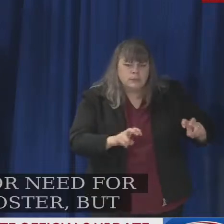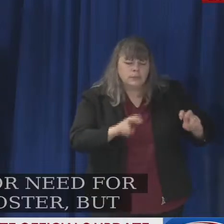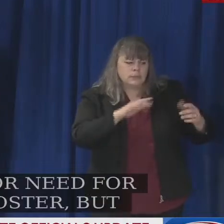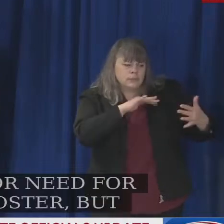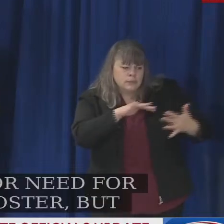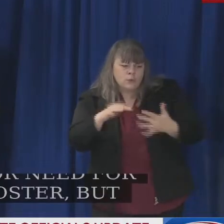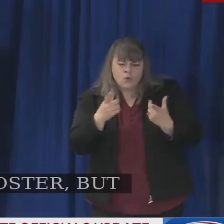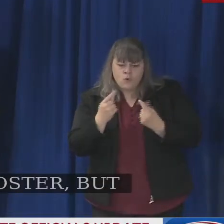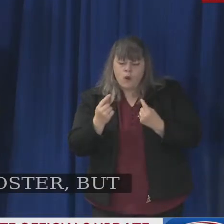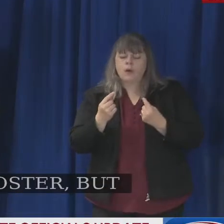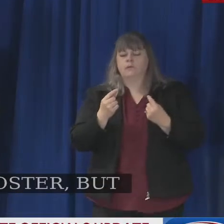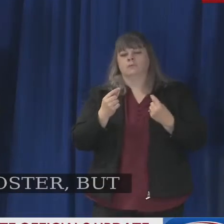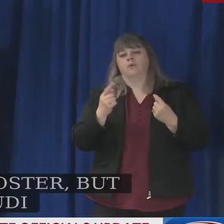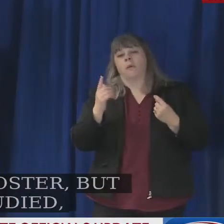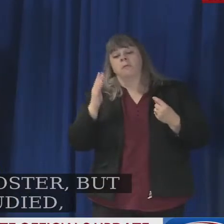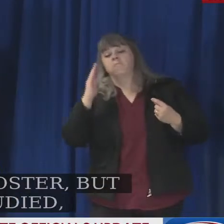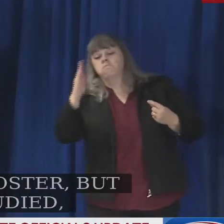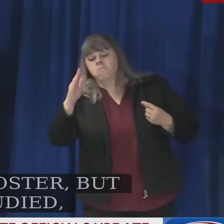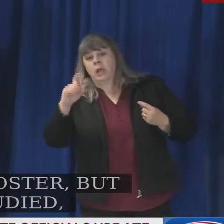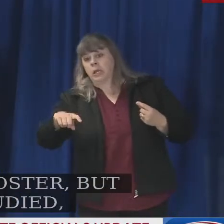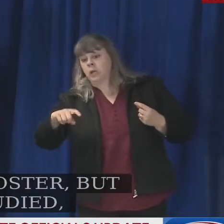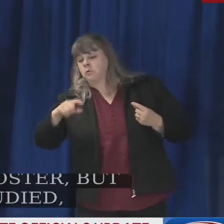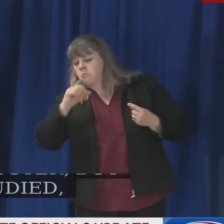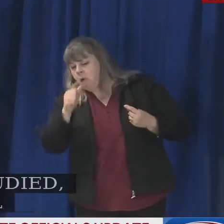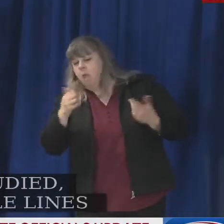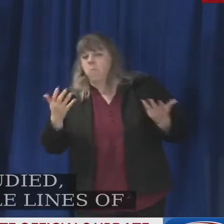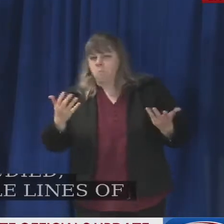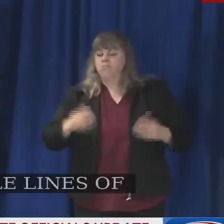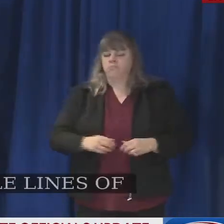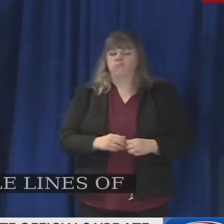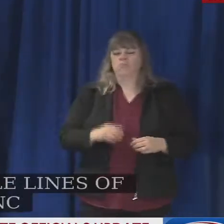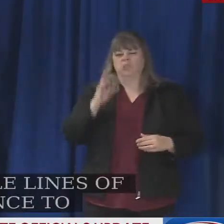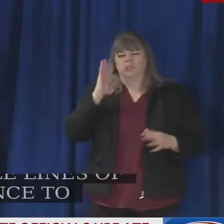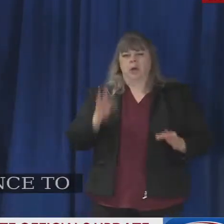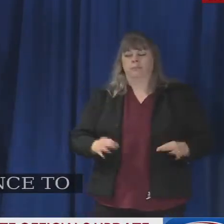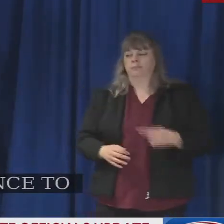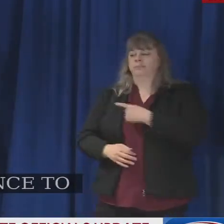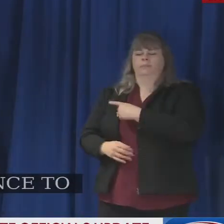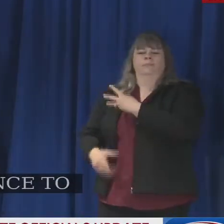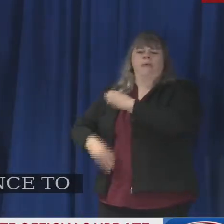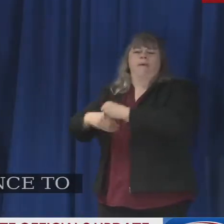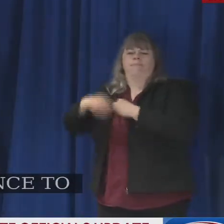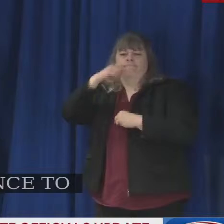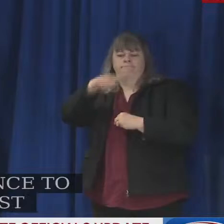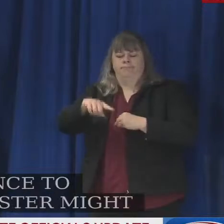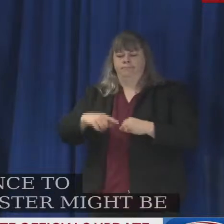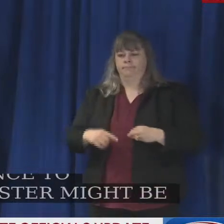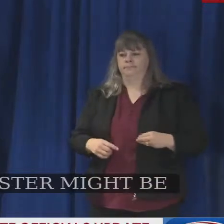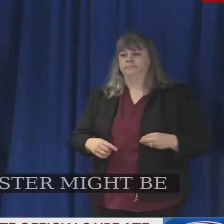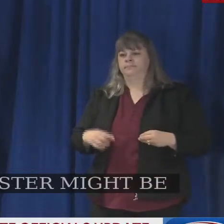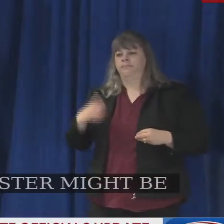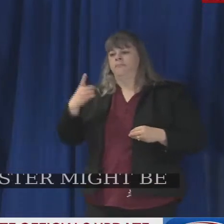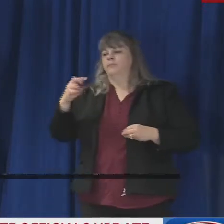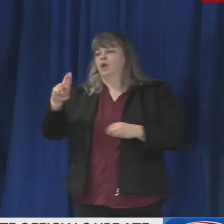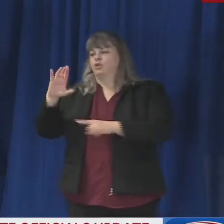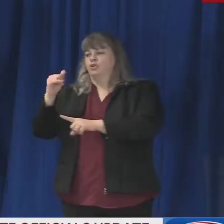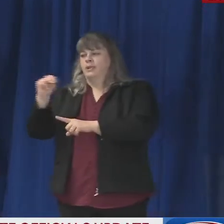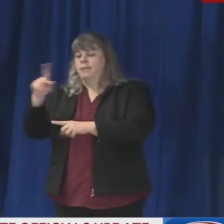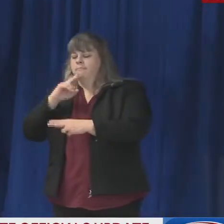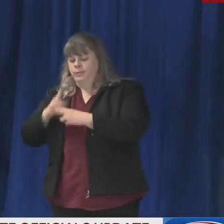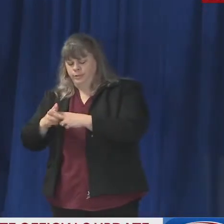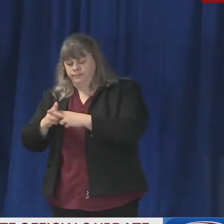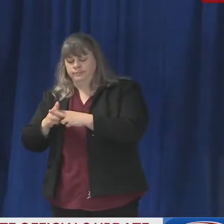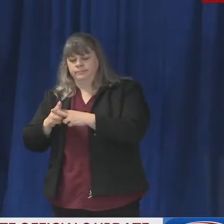in the future if a booster might be needed. If I could add one more thing, Dr. Chan brought up something very